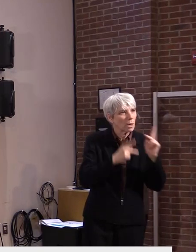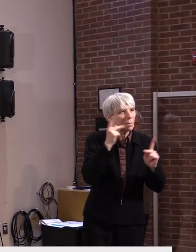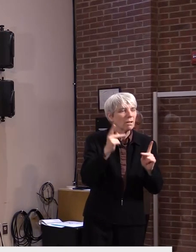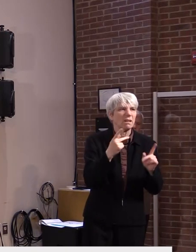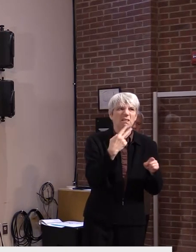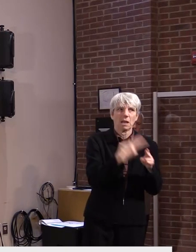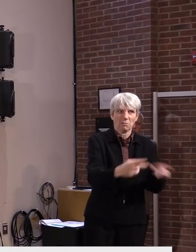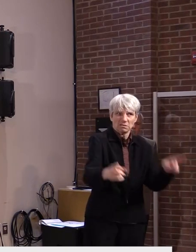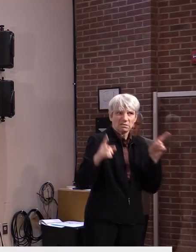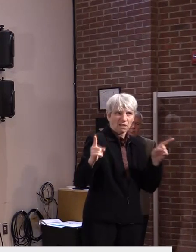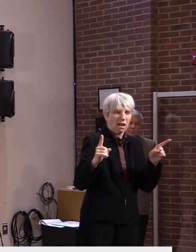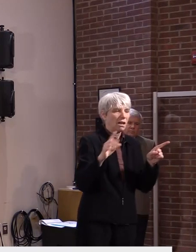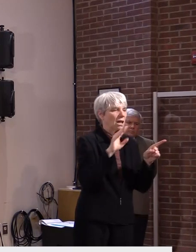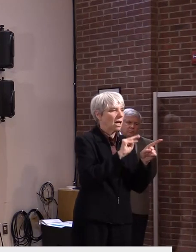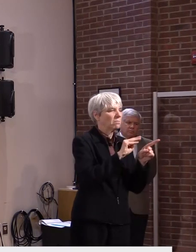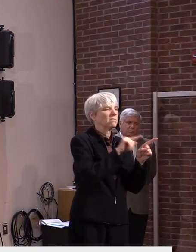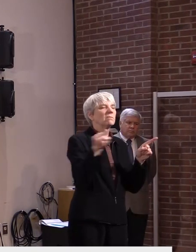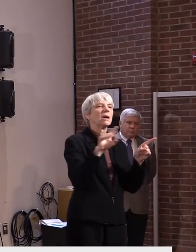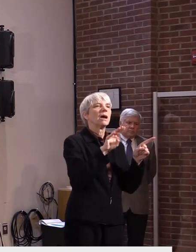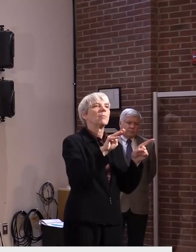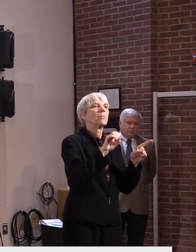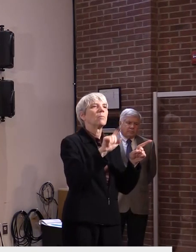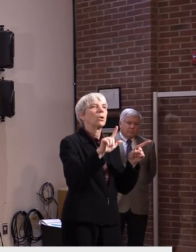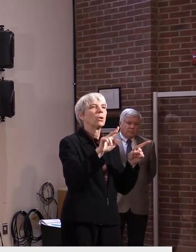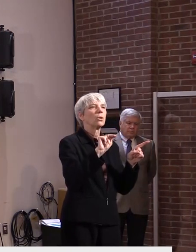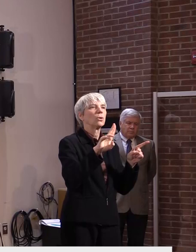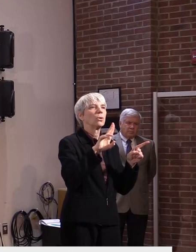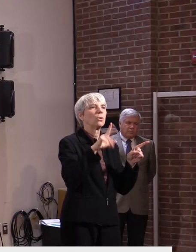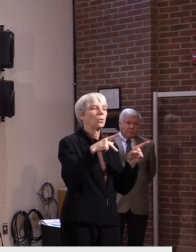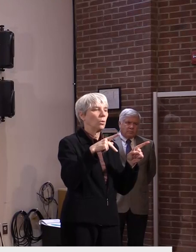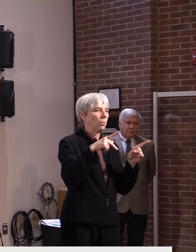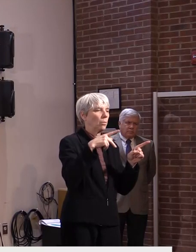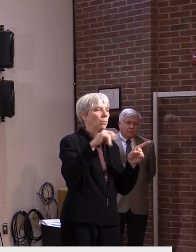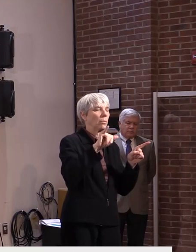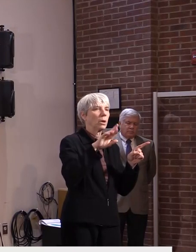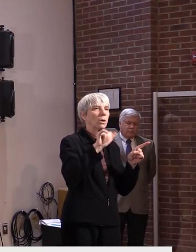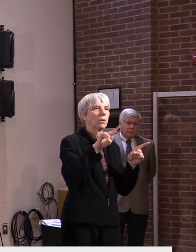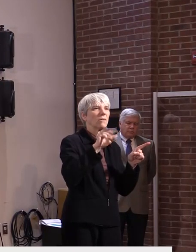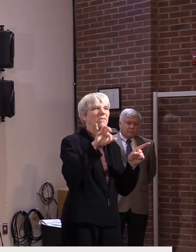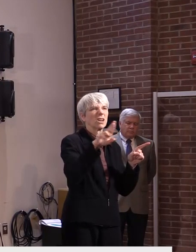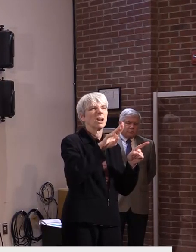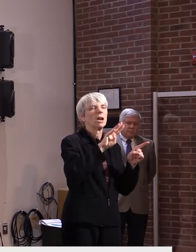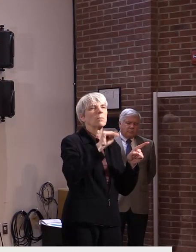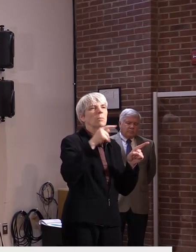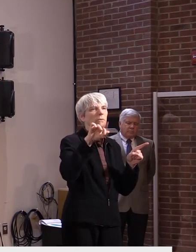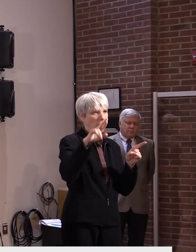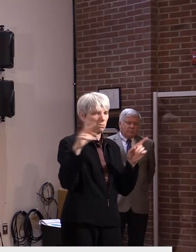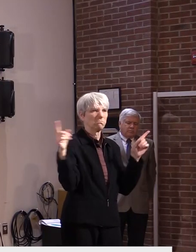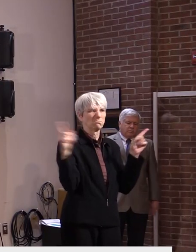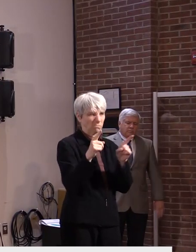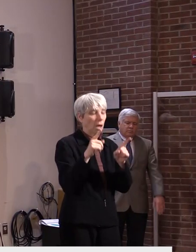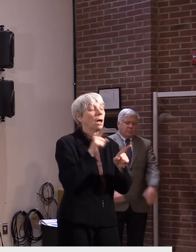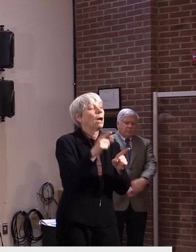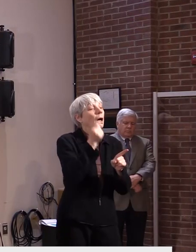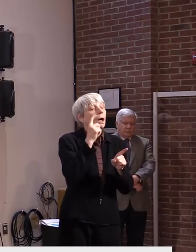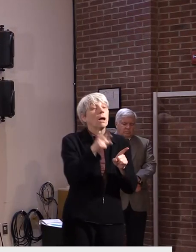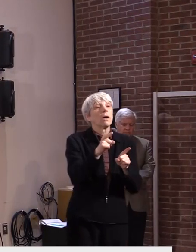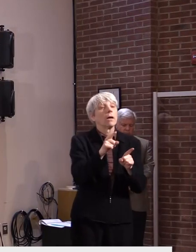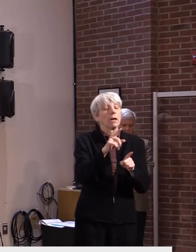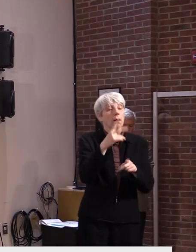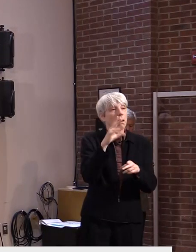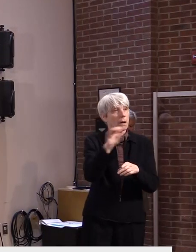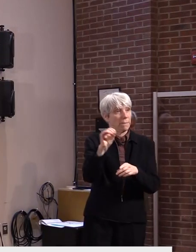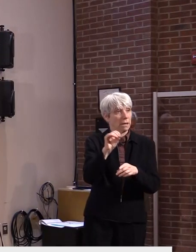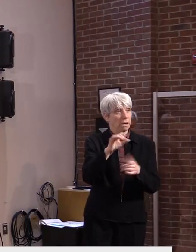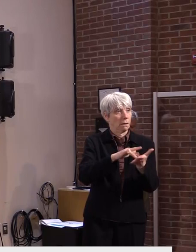molnupiravir. The pharmaceutical company Merck has just submitted an emergency use authorization request to